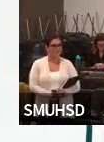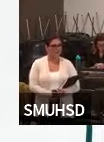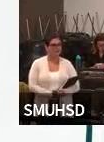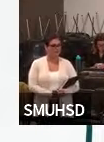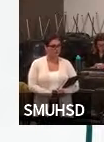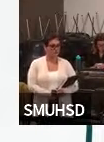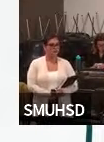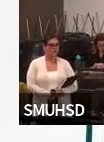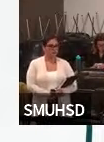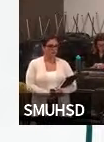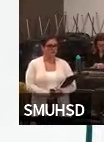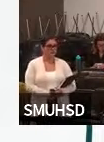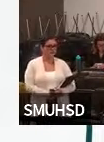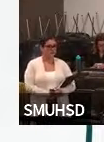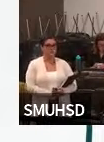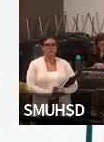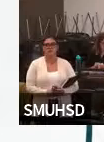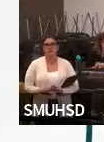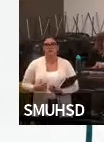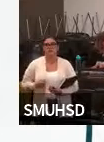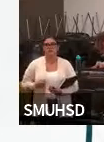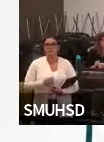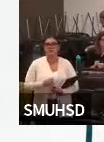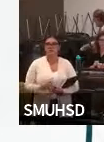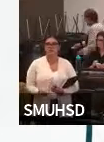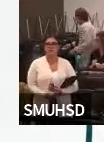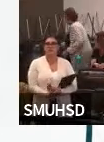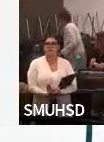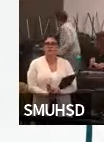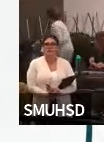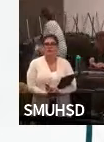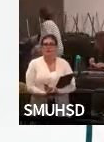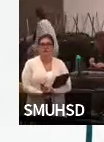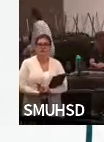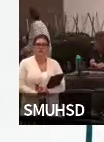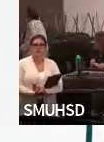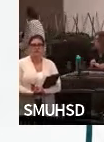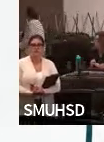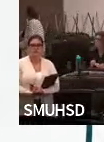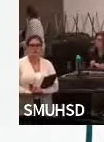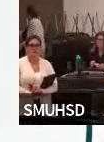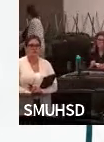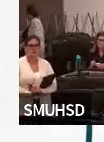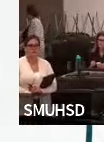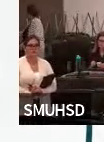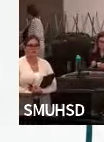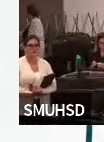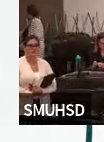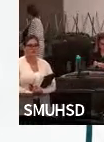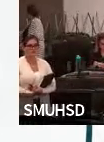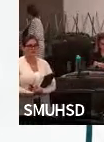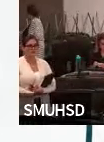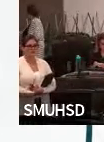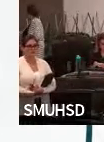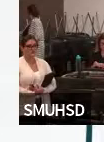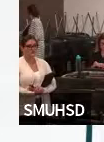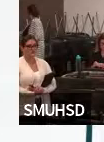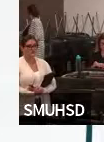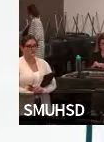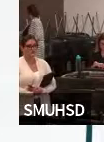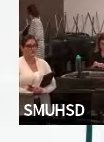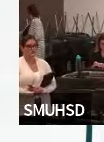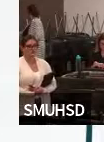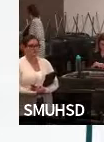problem. And so when we conduct these home visits, we do assessments there to see what are the needs that the families need in order to re-engage them to come back to